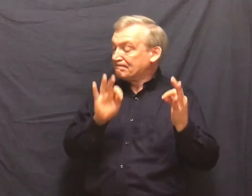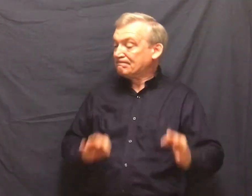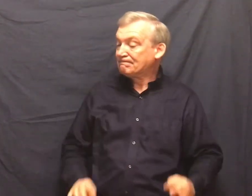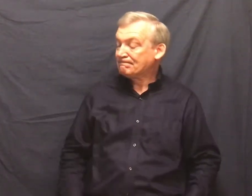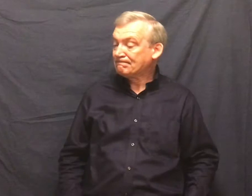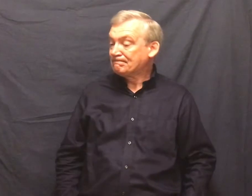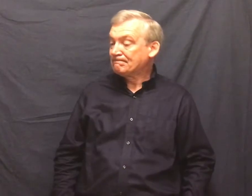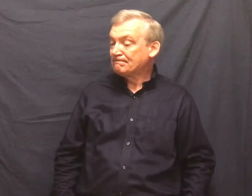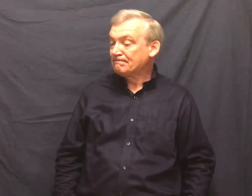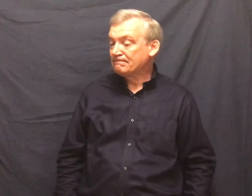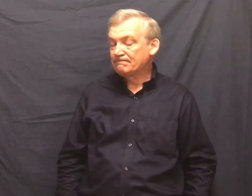"No, Lenny.